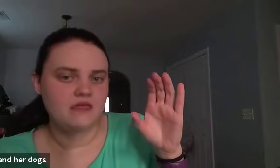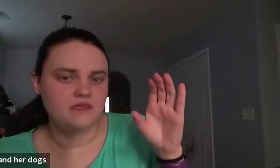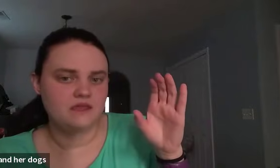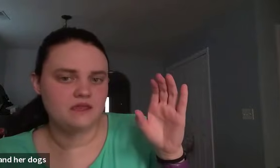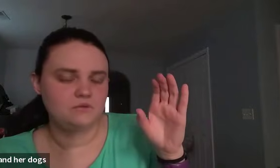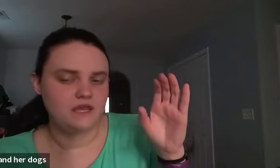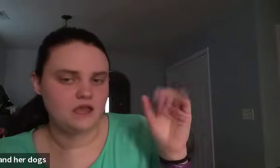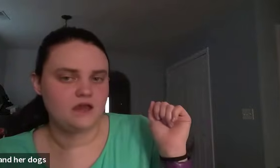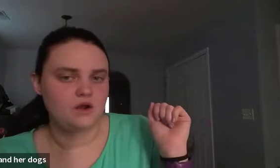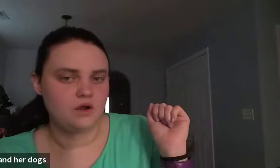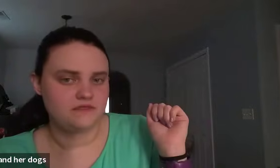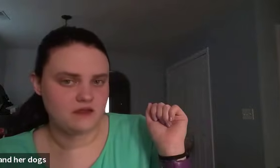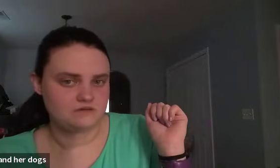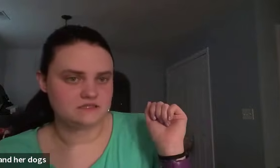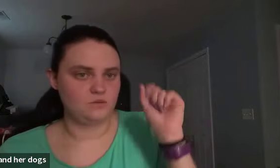And then we had our 1,000,